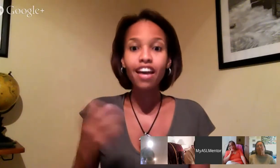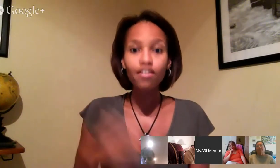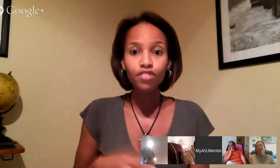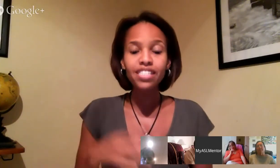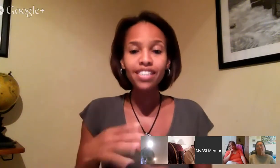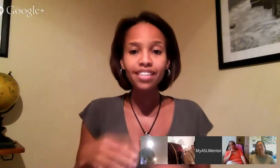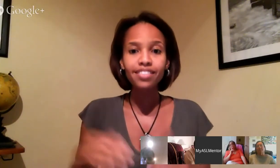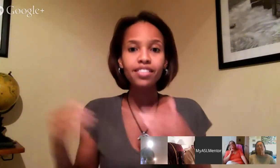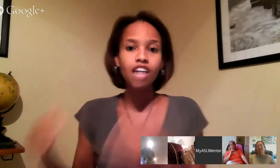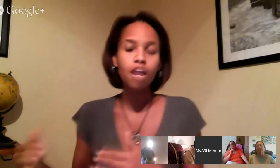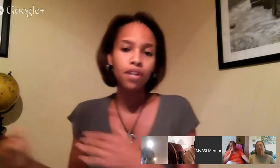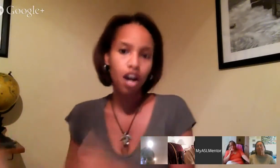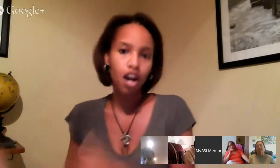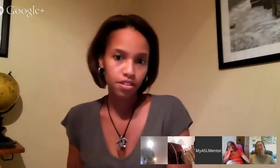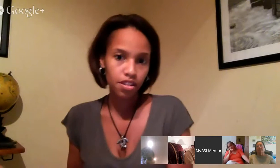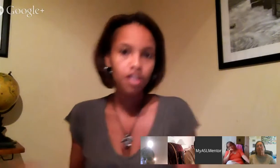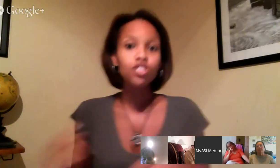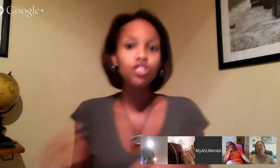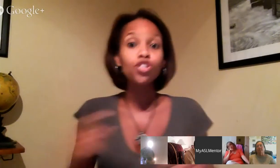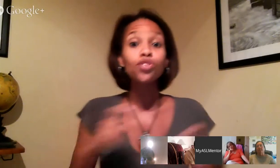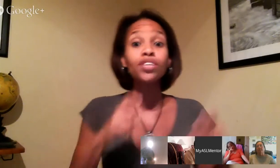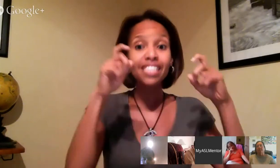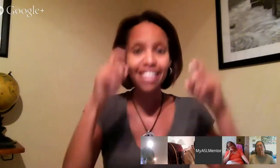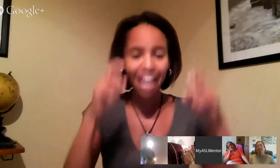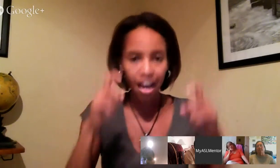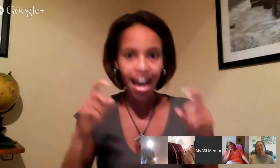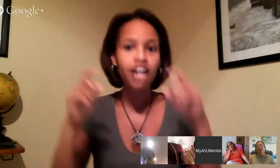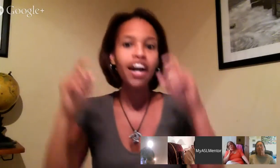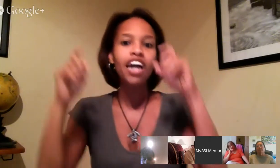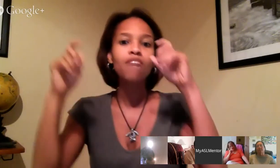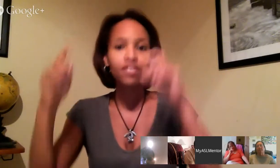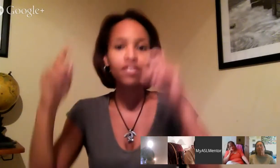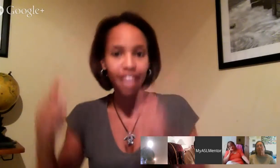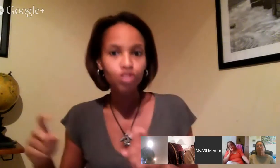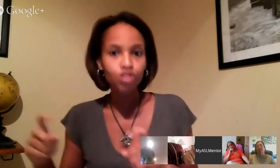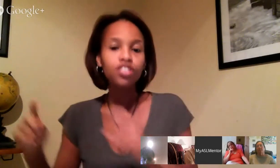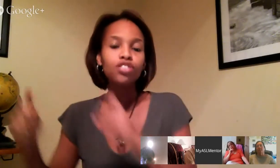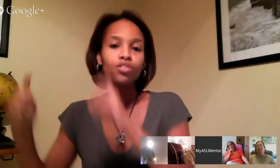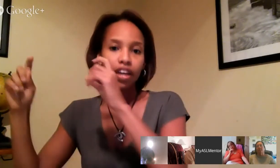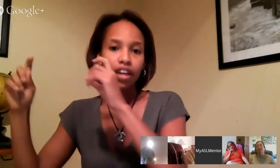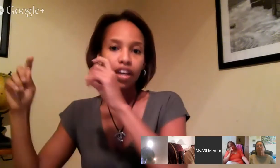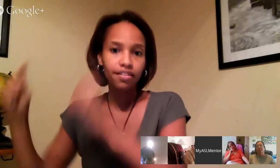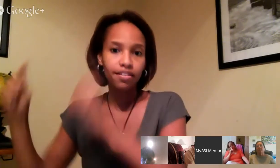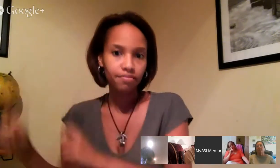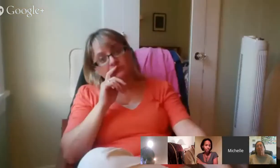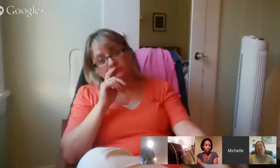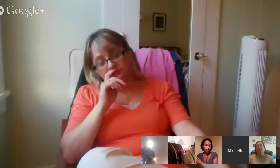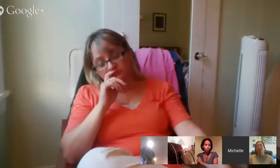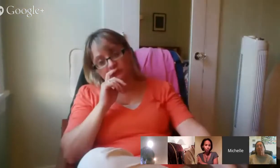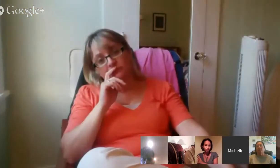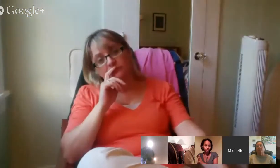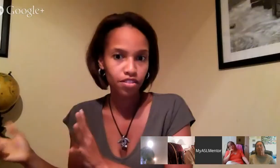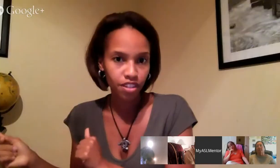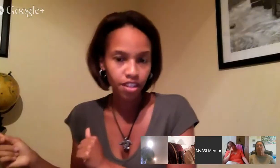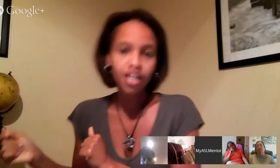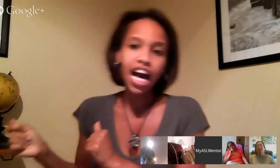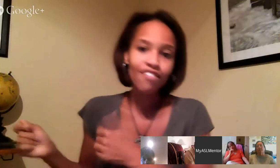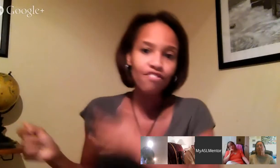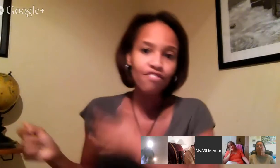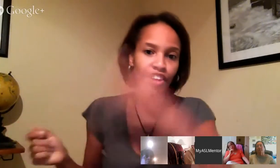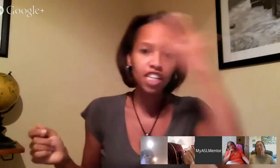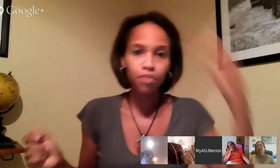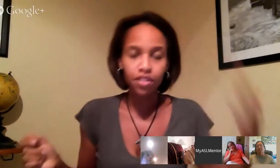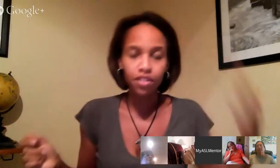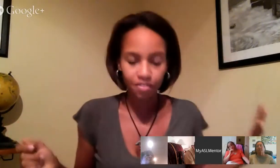Okay, that's every sentence, topic, comment. And so you can see how the eyebrows naturally do that. It doesn't look too strange. I